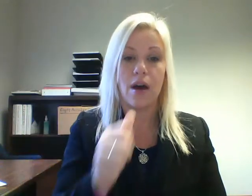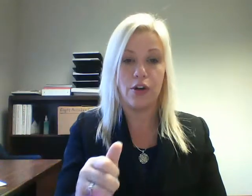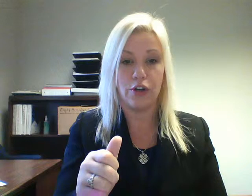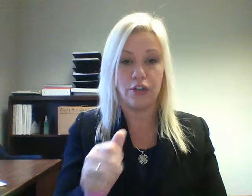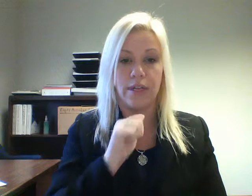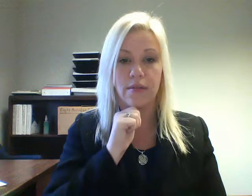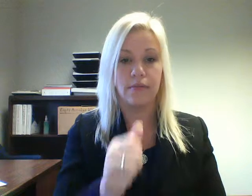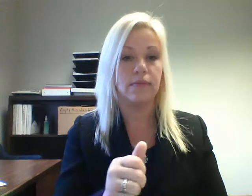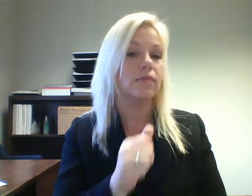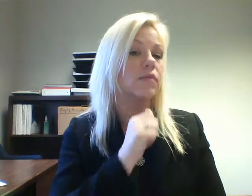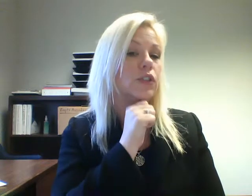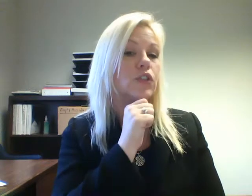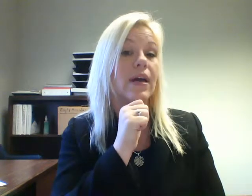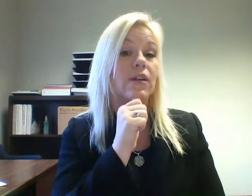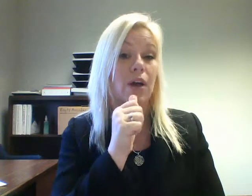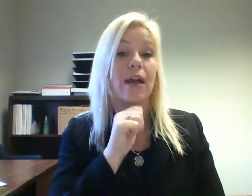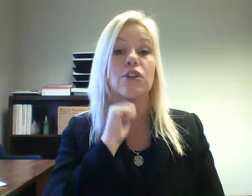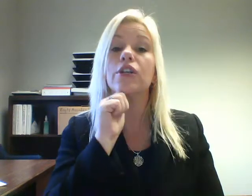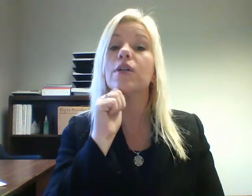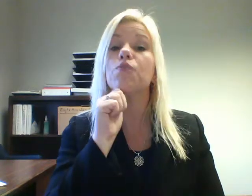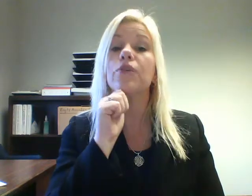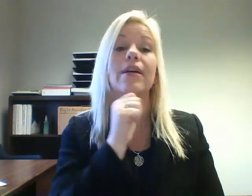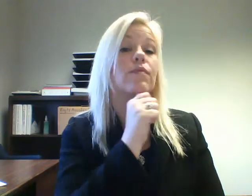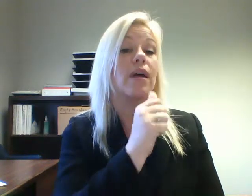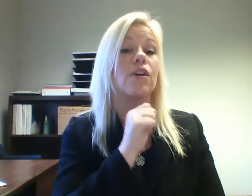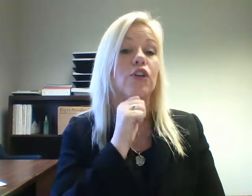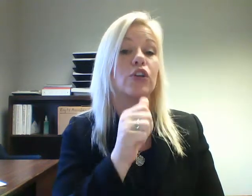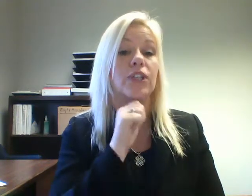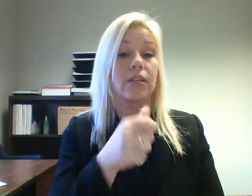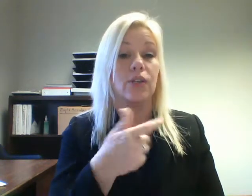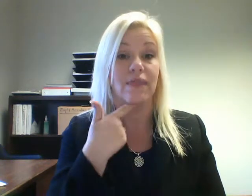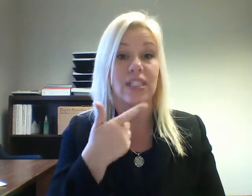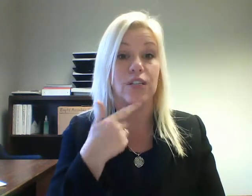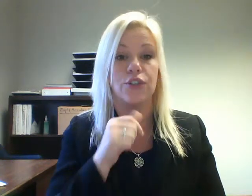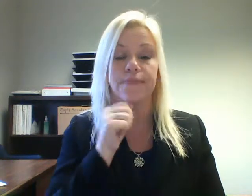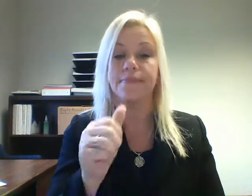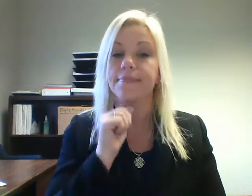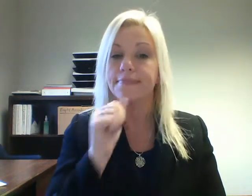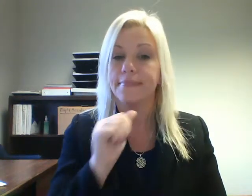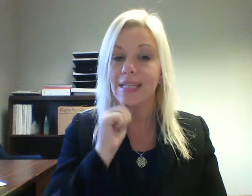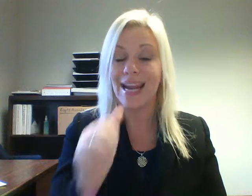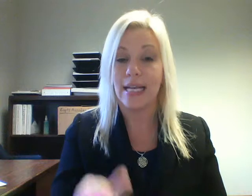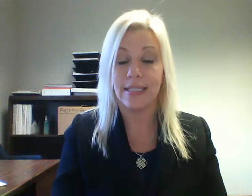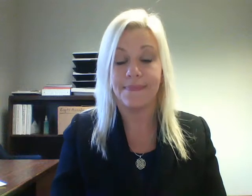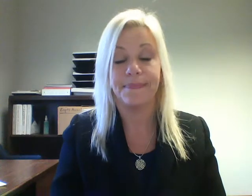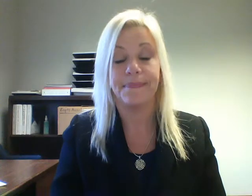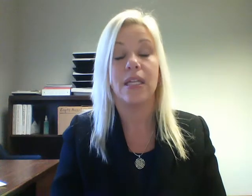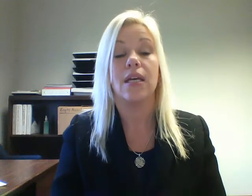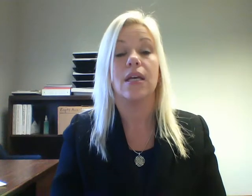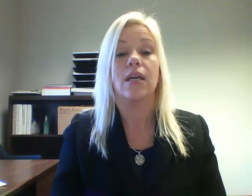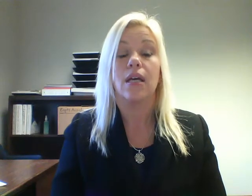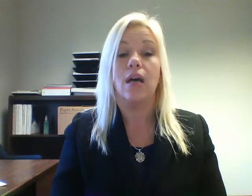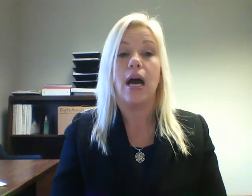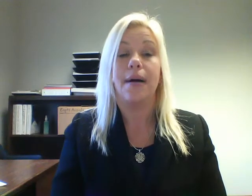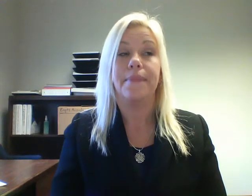under your chin. You actually are going to bring it right under your chin. You have to touch. Not. And